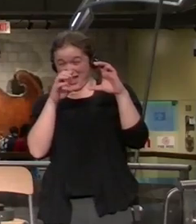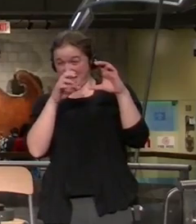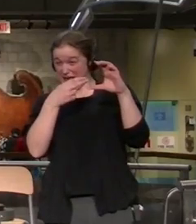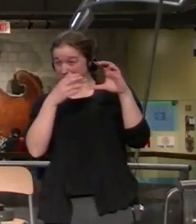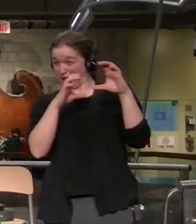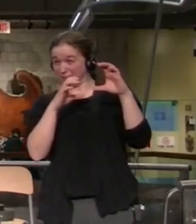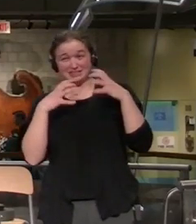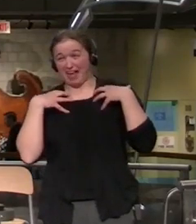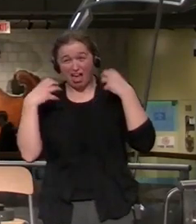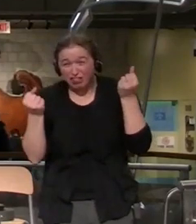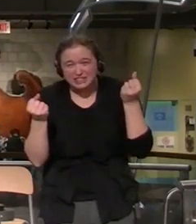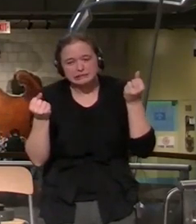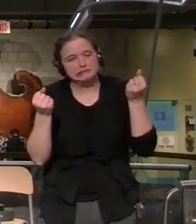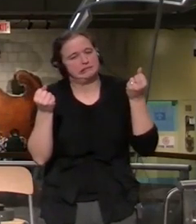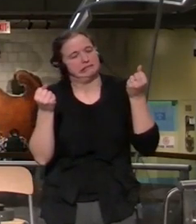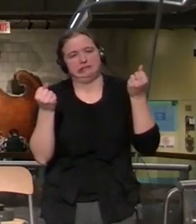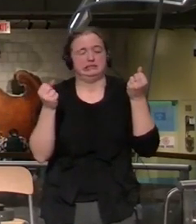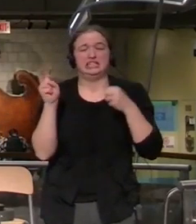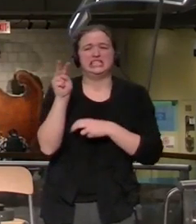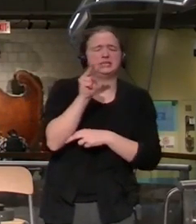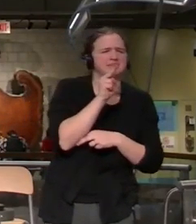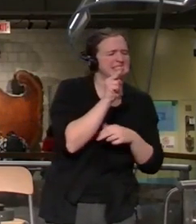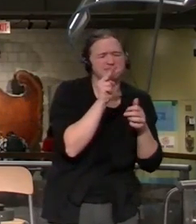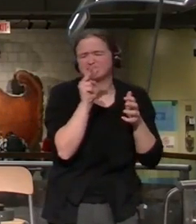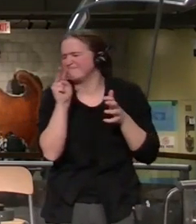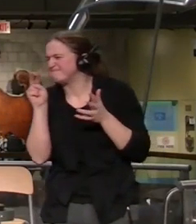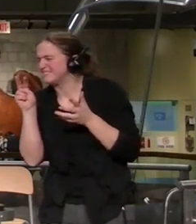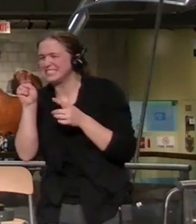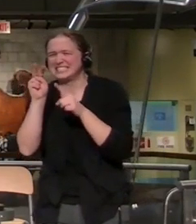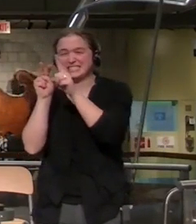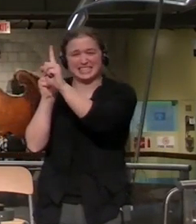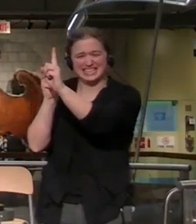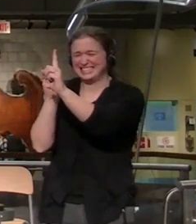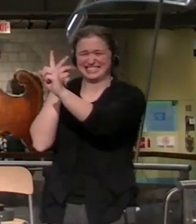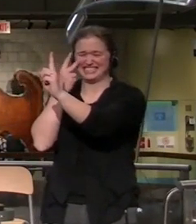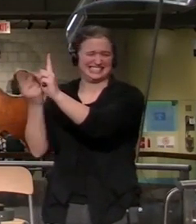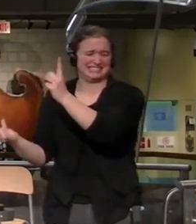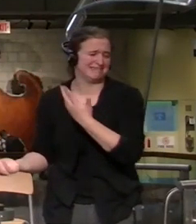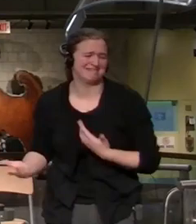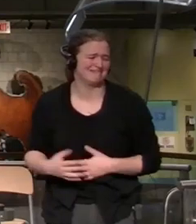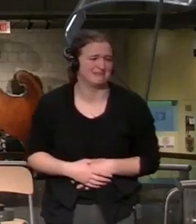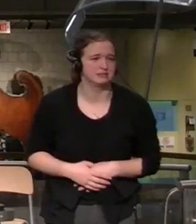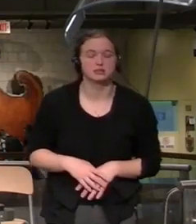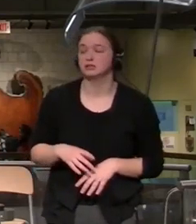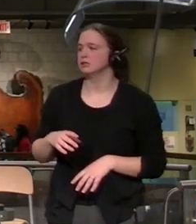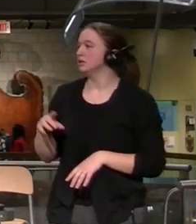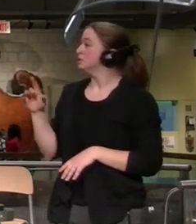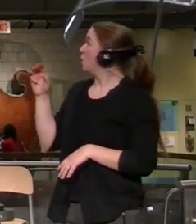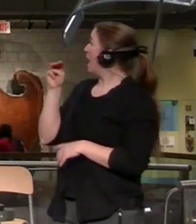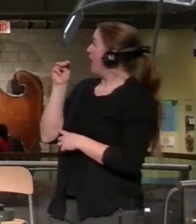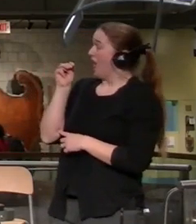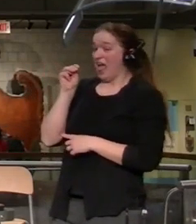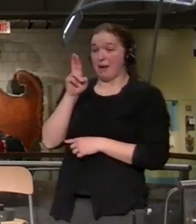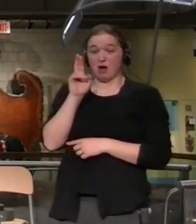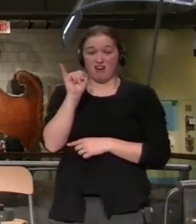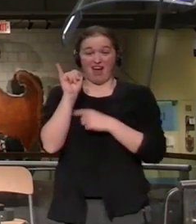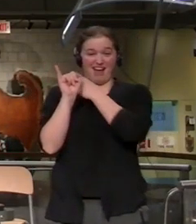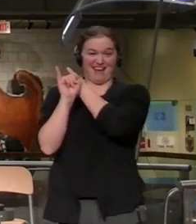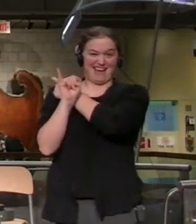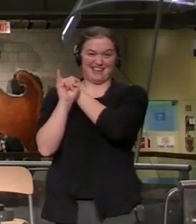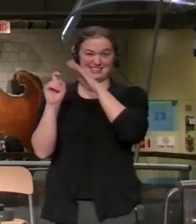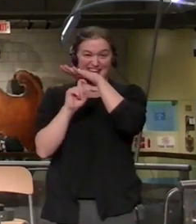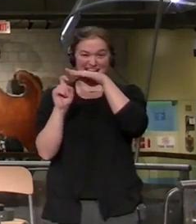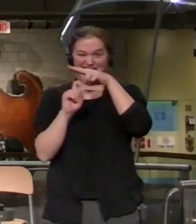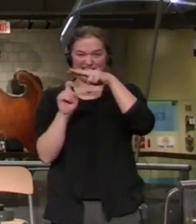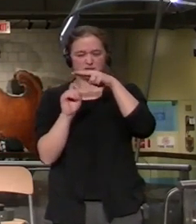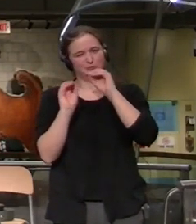something we actually do while people are in the MRI scanner. We have them navigate. Now, there's no swimming pool in the MRI scanner. I'm not sure how we would ever make that work. But